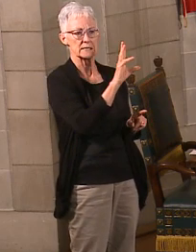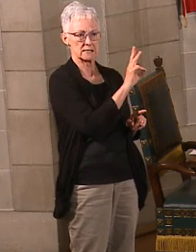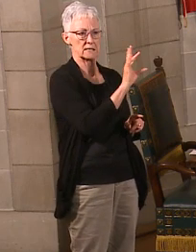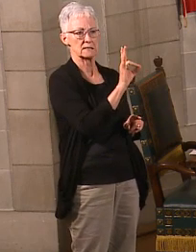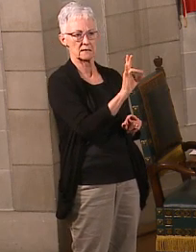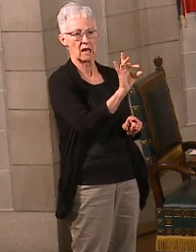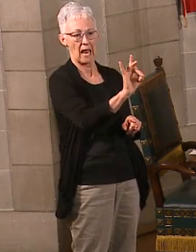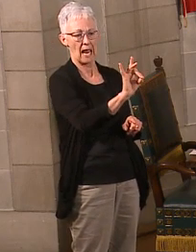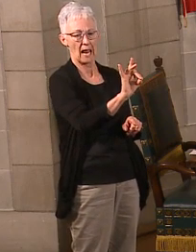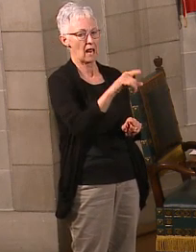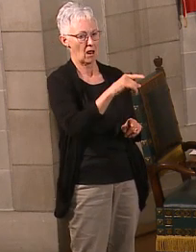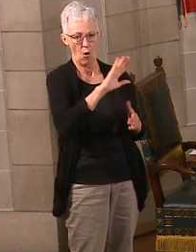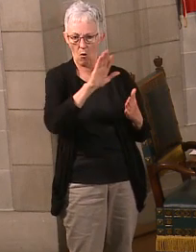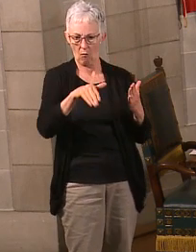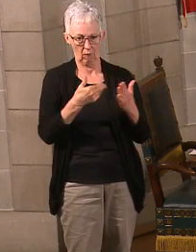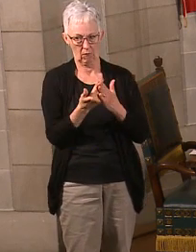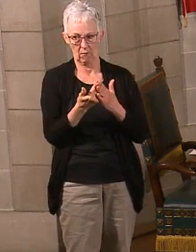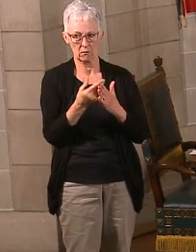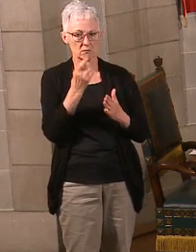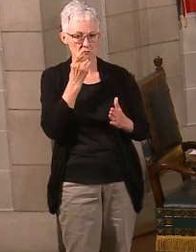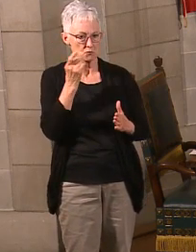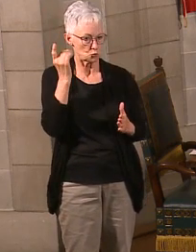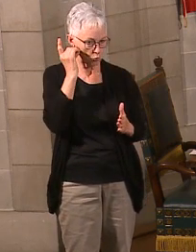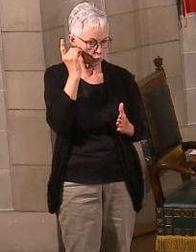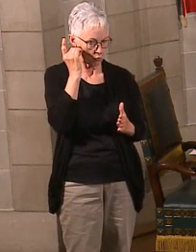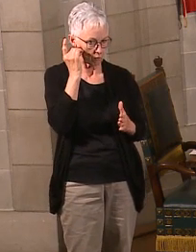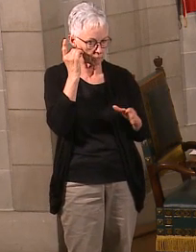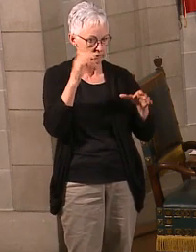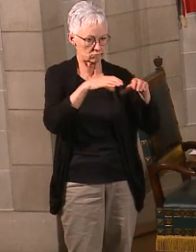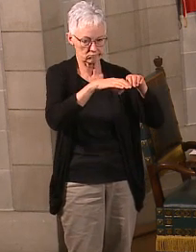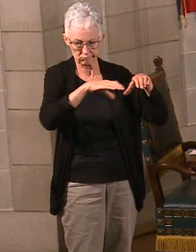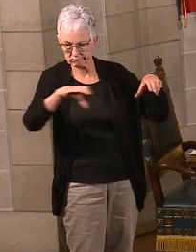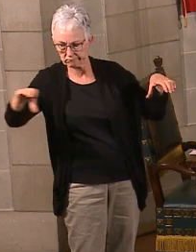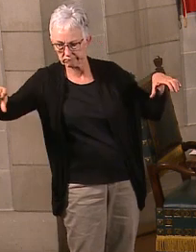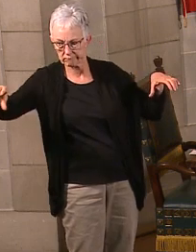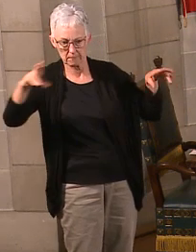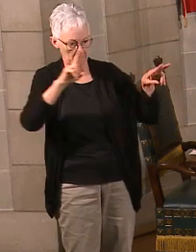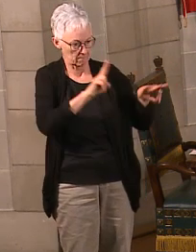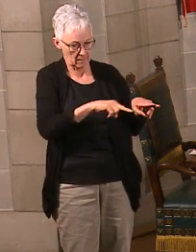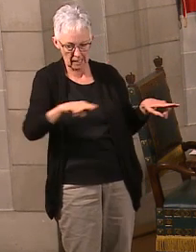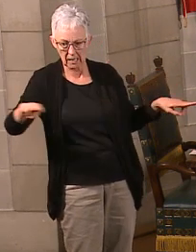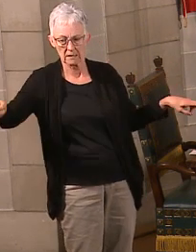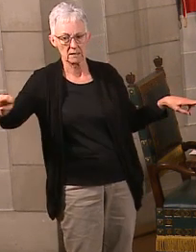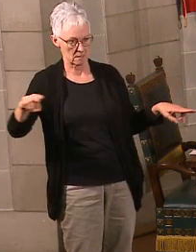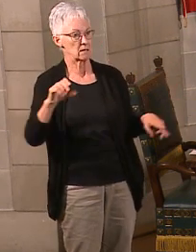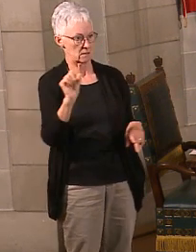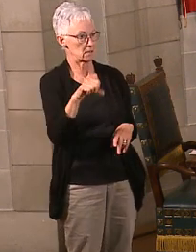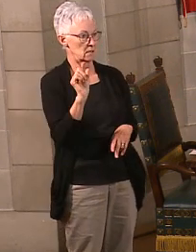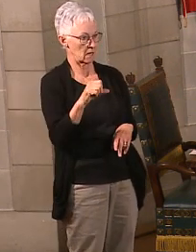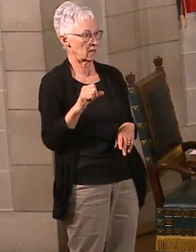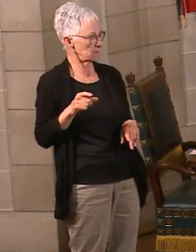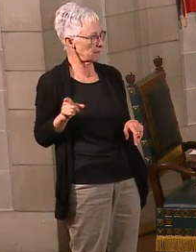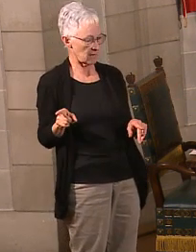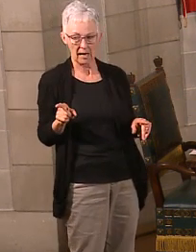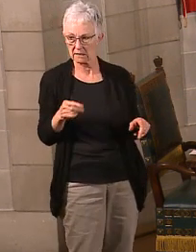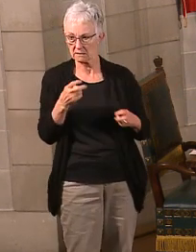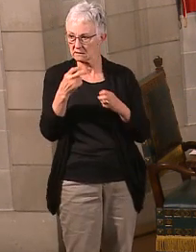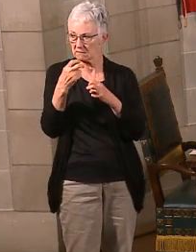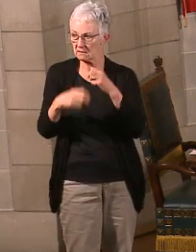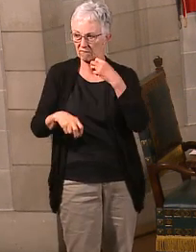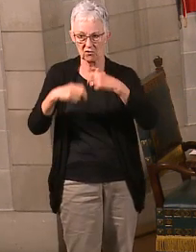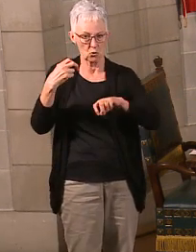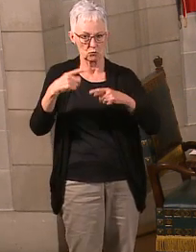units, basically 100 beds per dormitory. And so yes, there is space confines. It is difficult